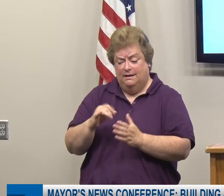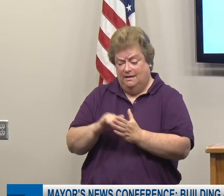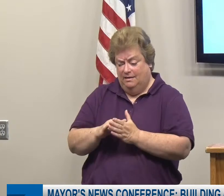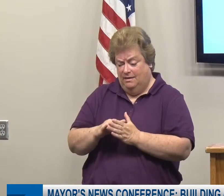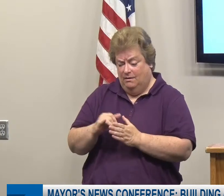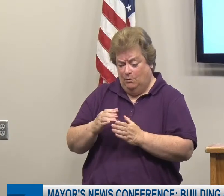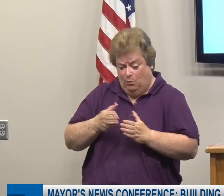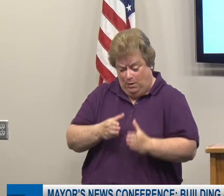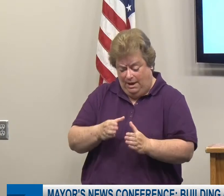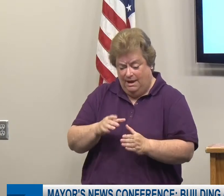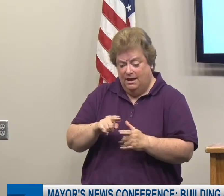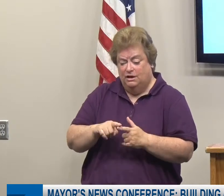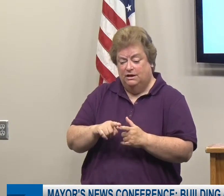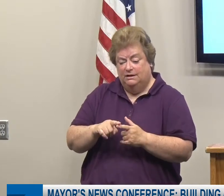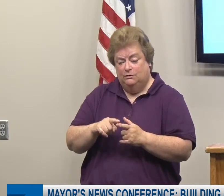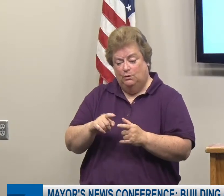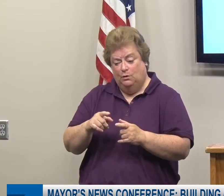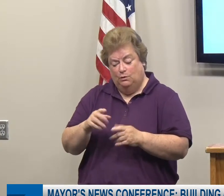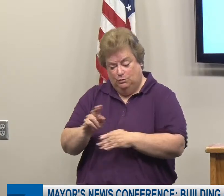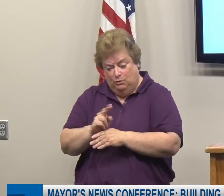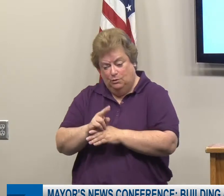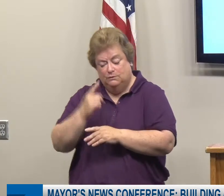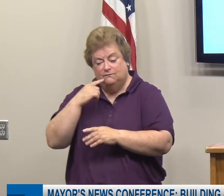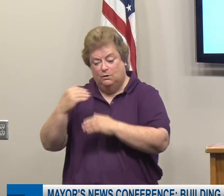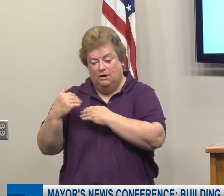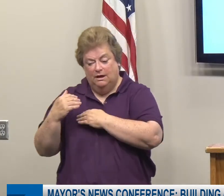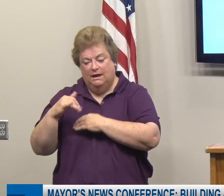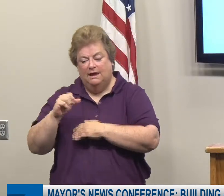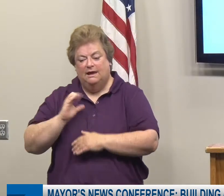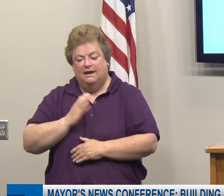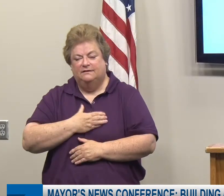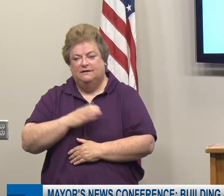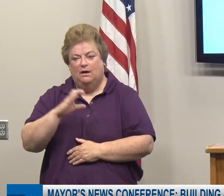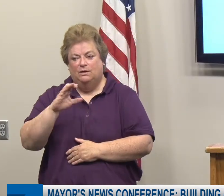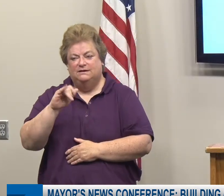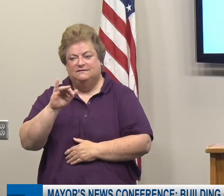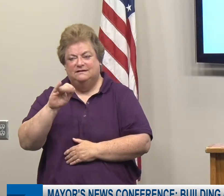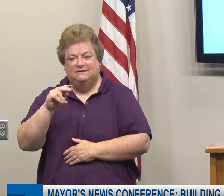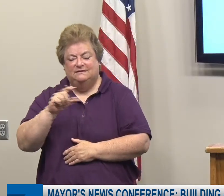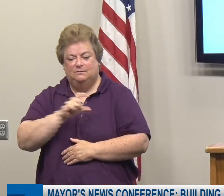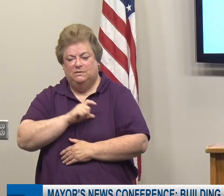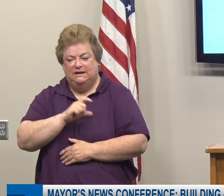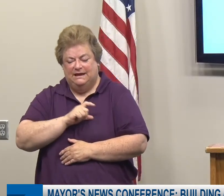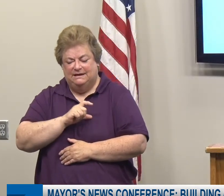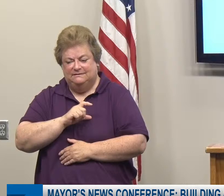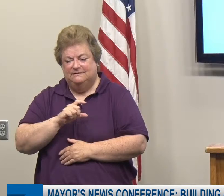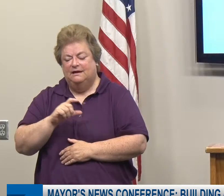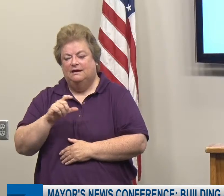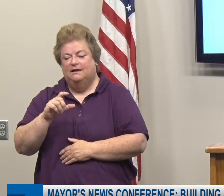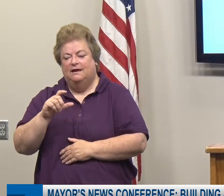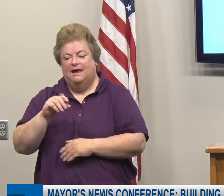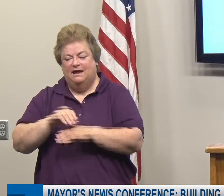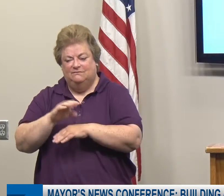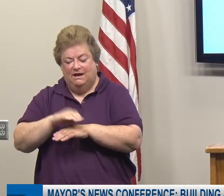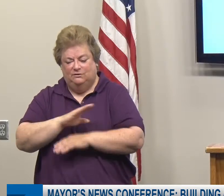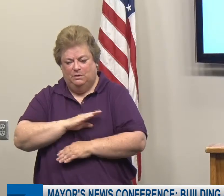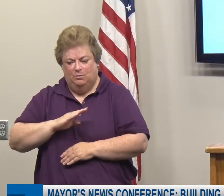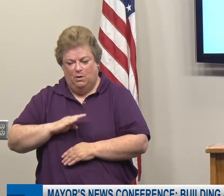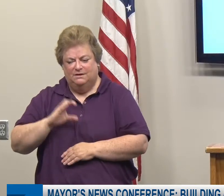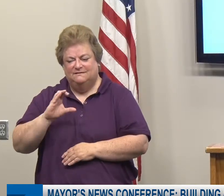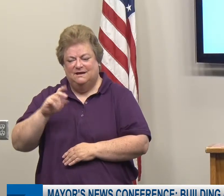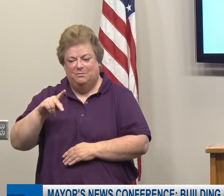exists to provide accountability and oversight for LPD is our Citizen Police Advisory Board, or CPAB.